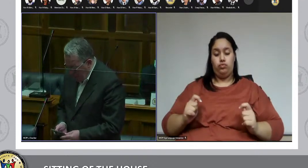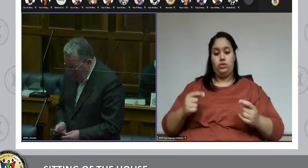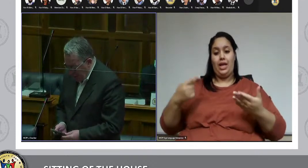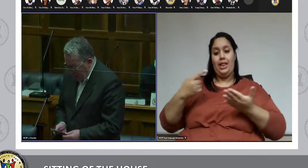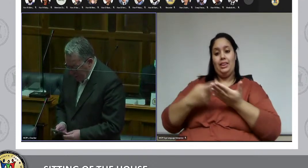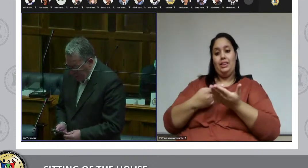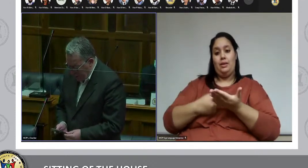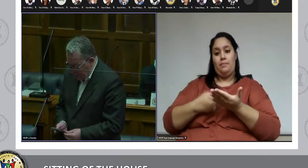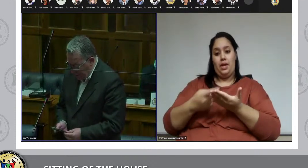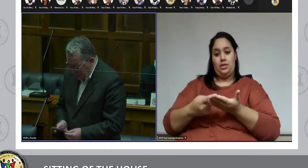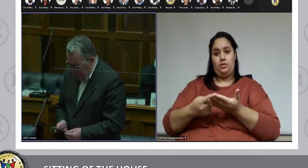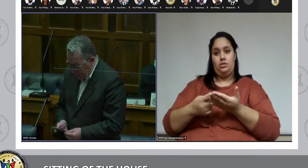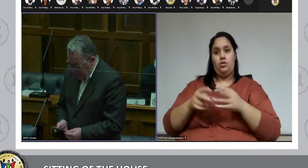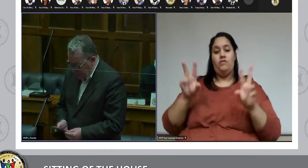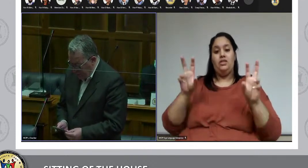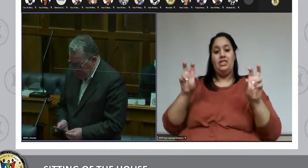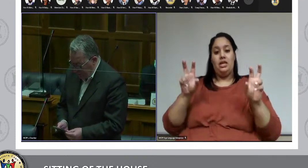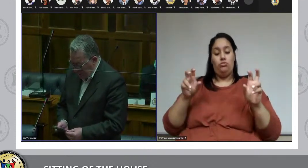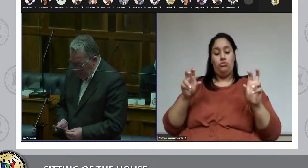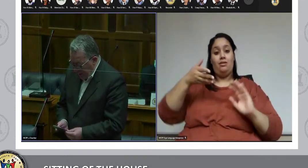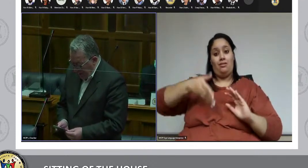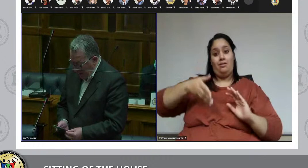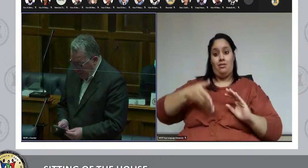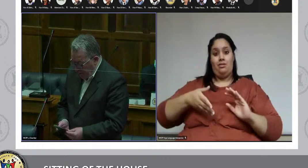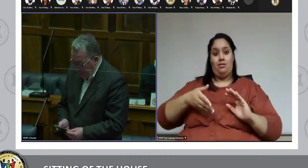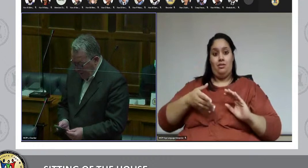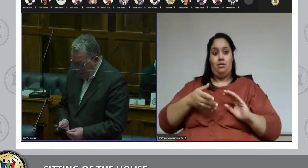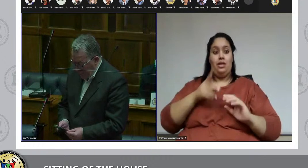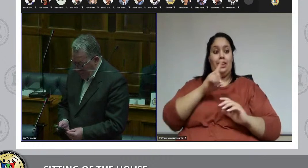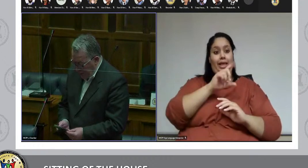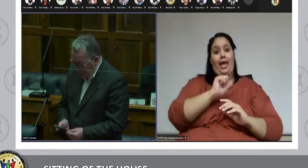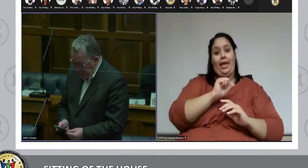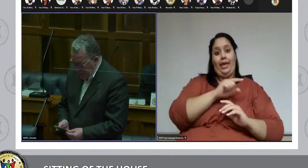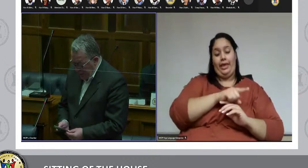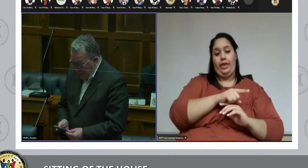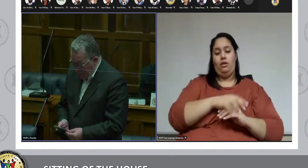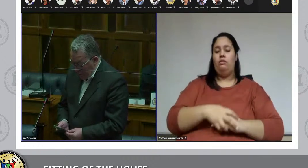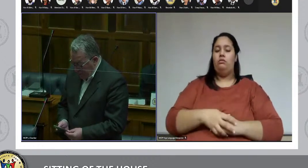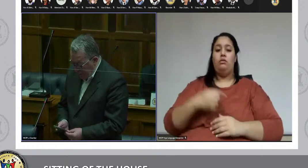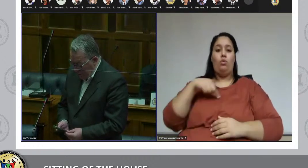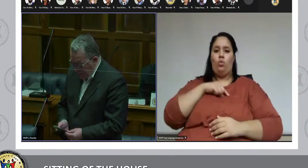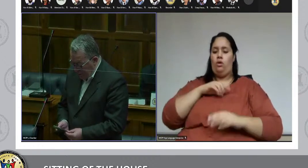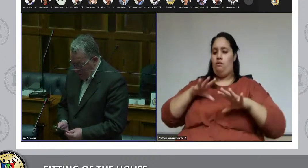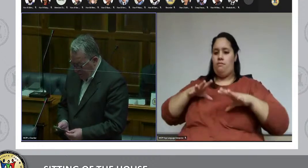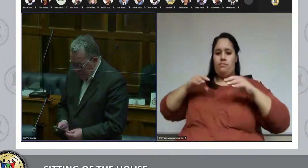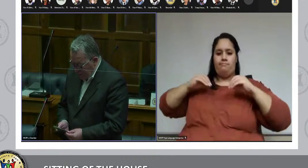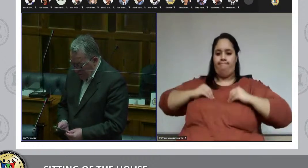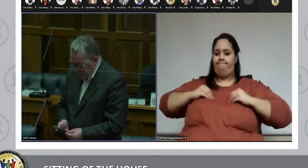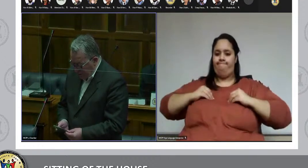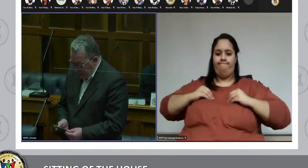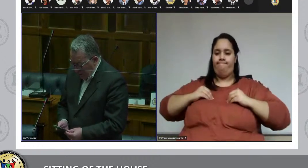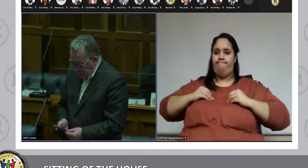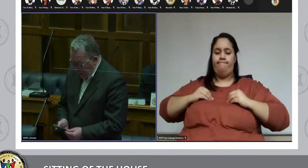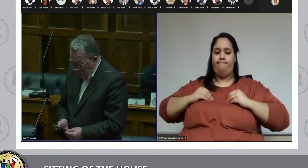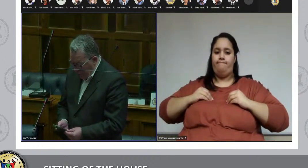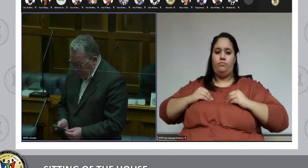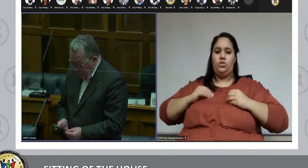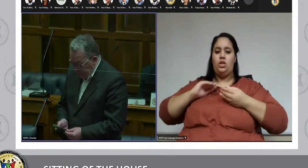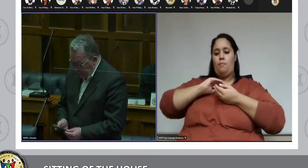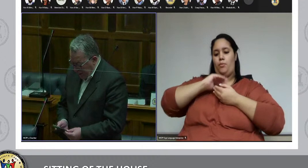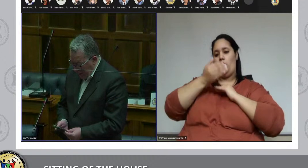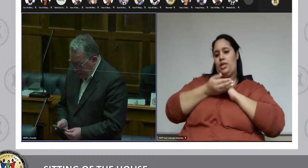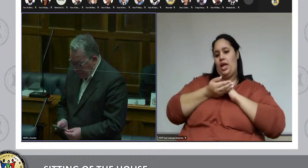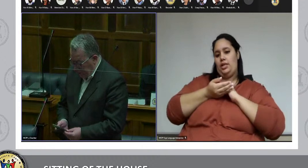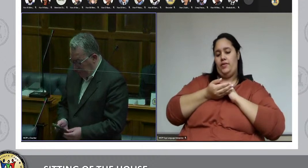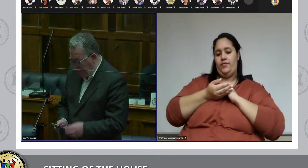the Democratic Alliance in this legislature and condemns the protective stance of